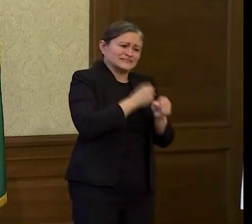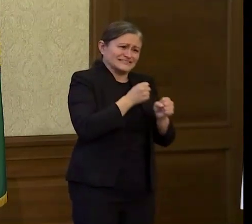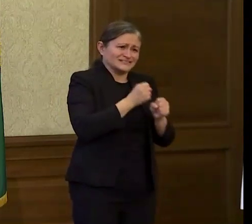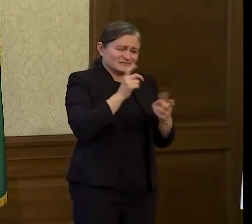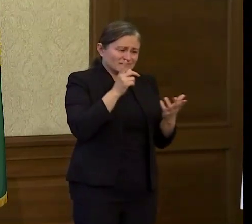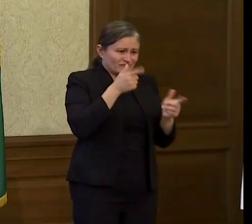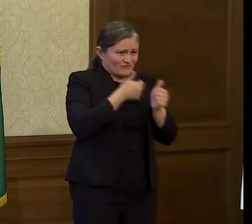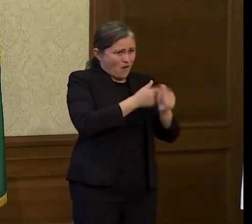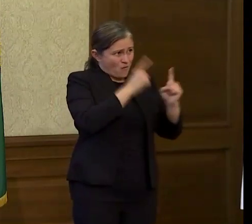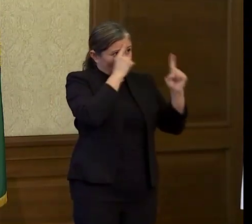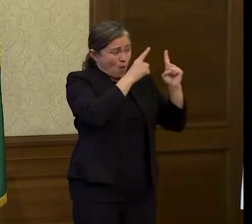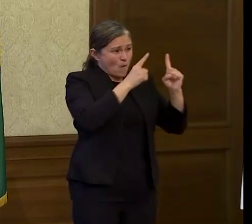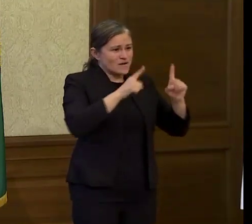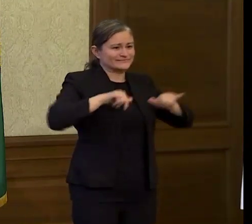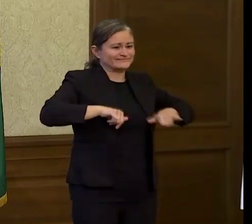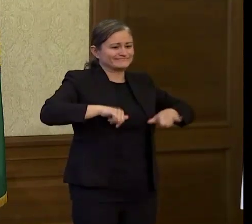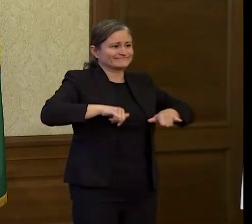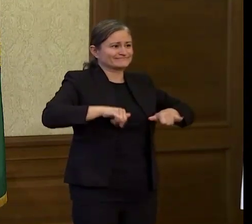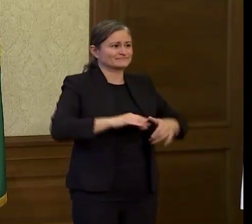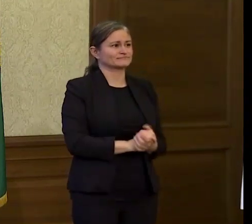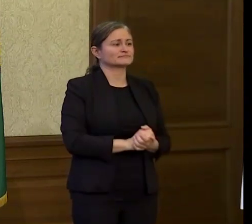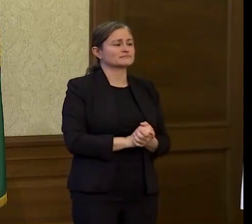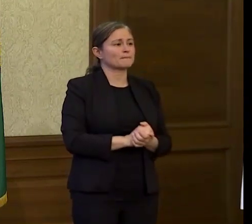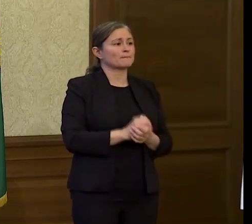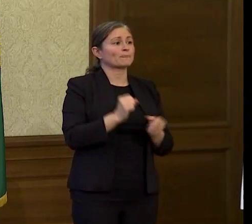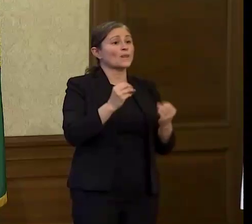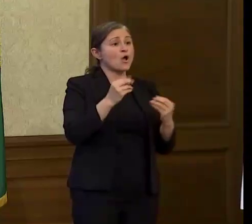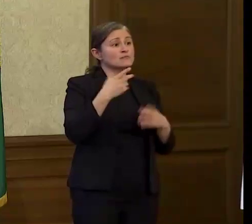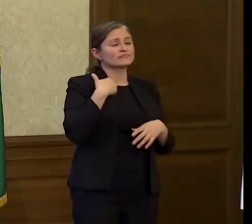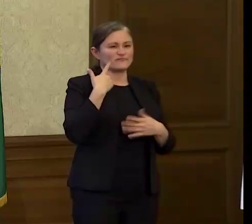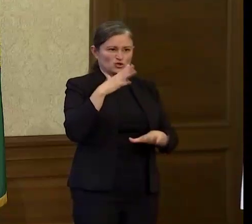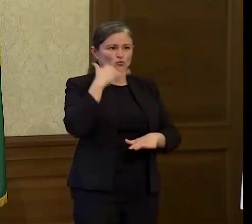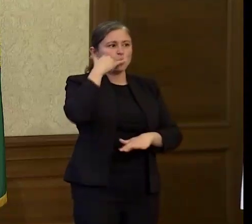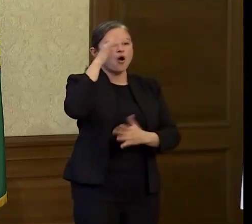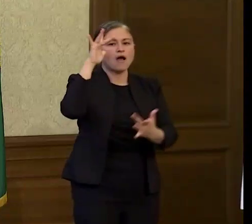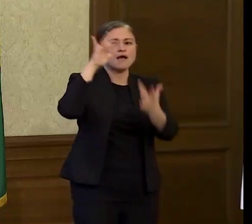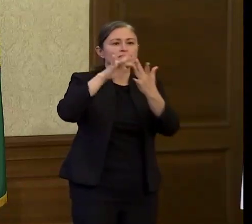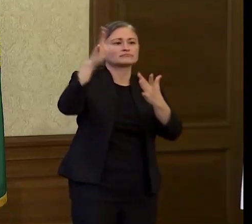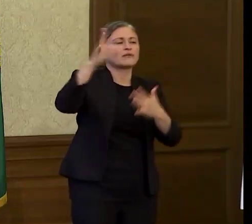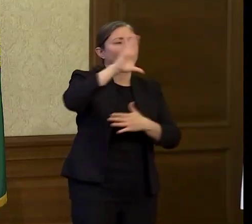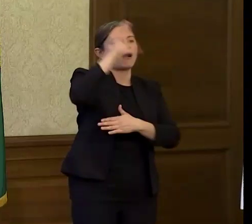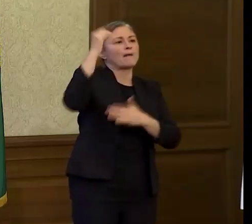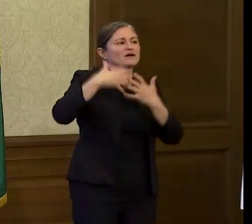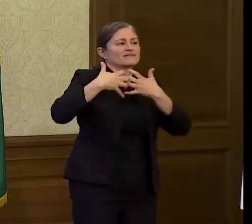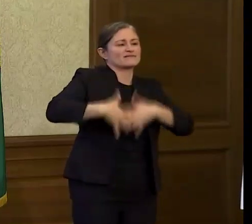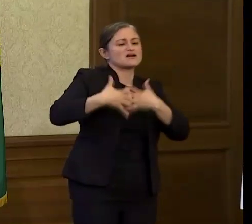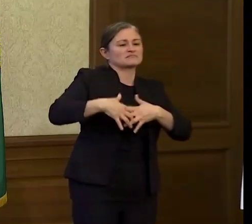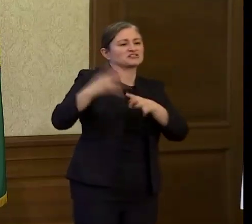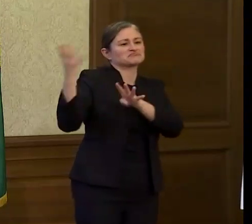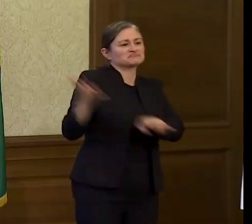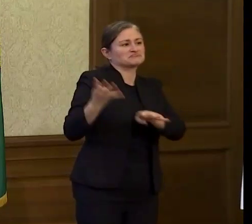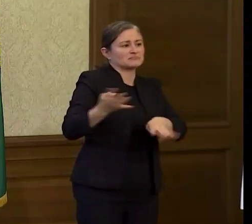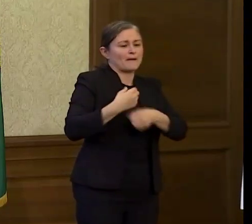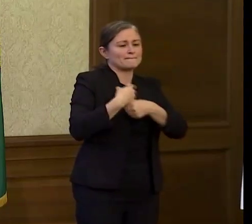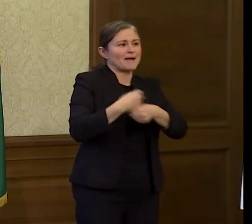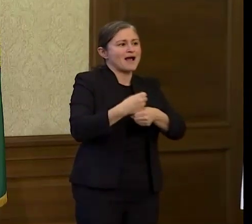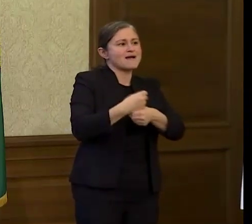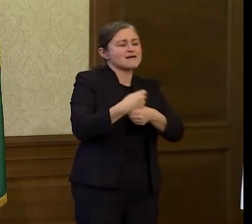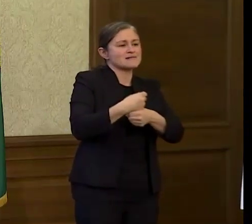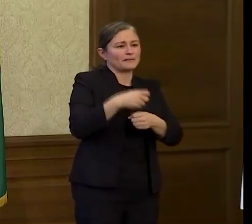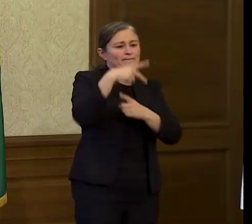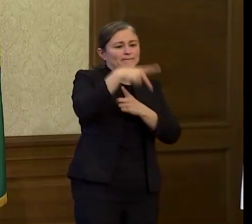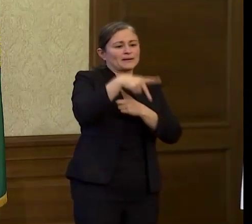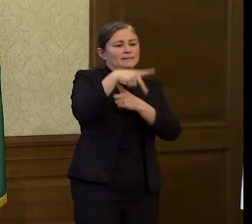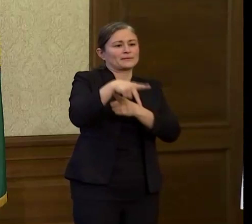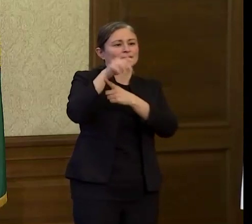manufacturers to begin producing the personal protective equipment that we need to help our healthcare workers, our public